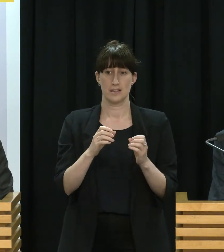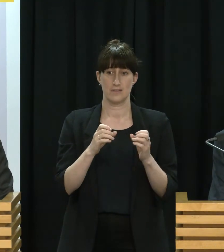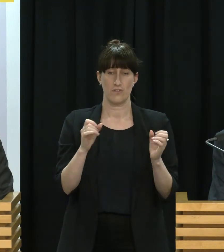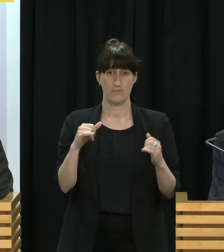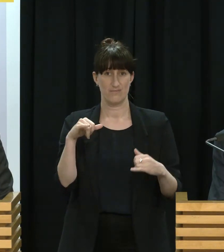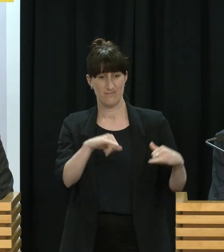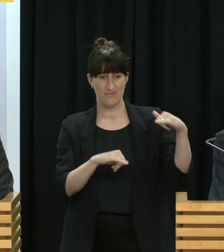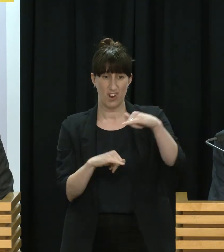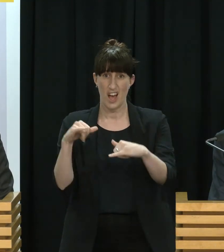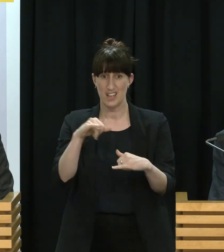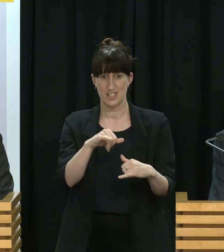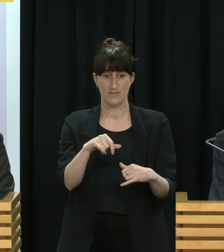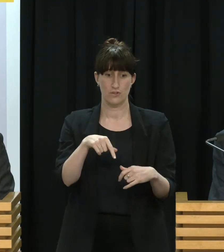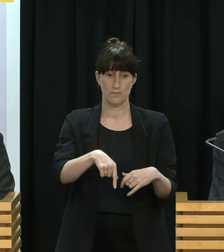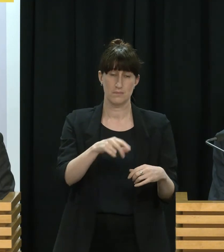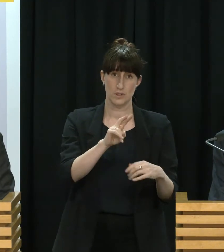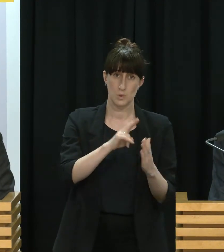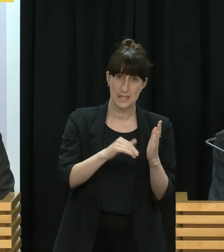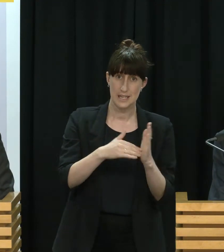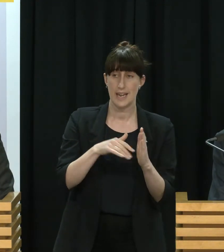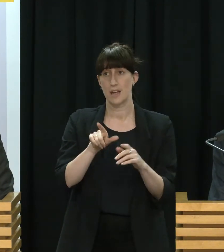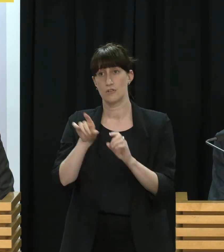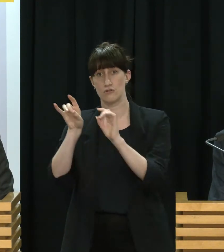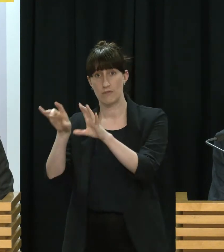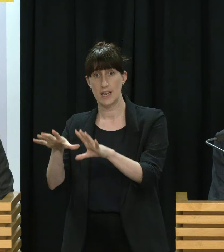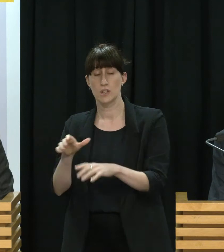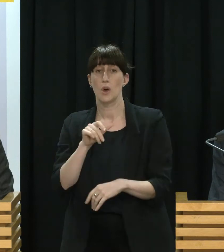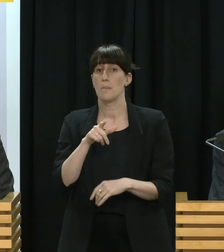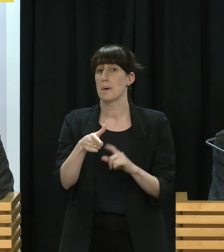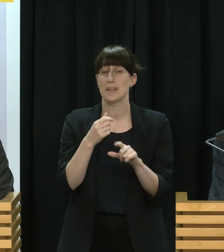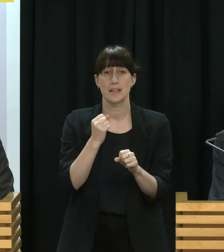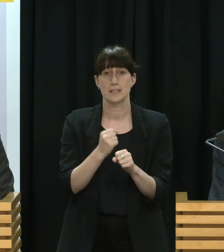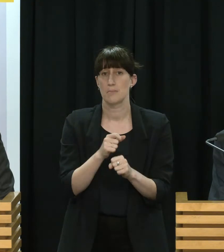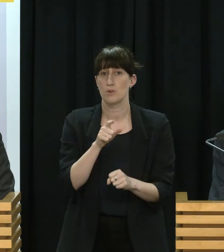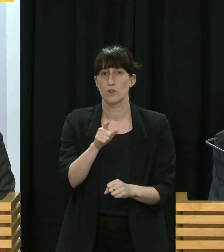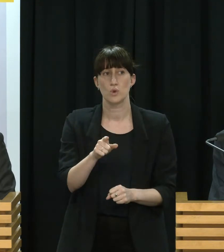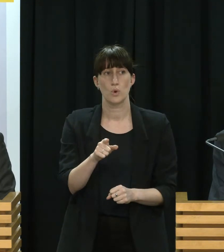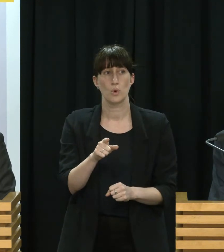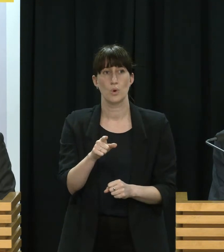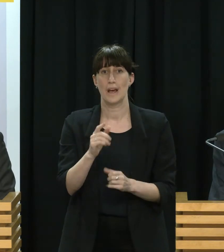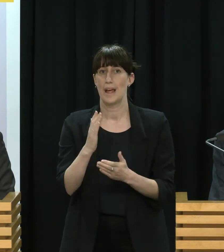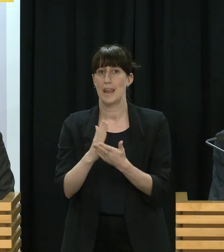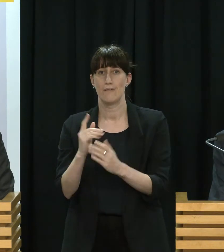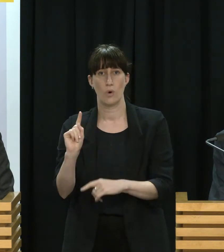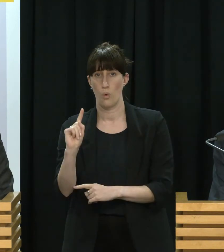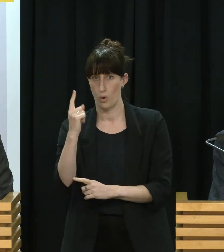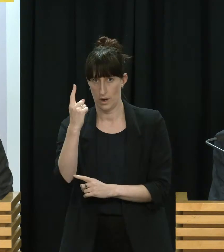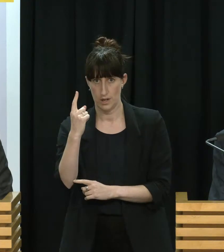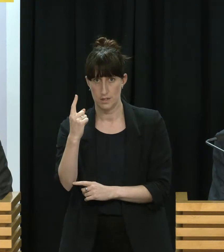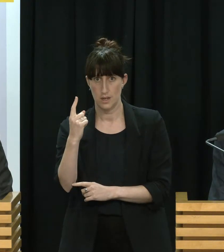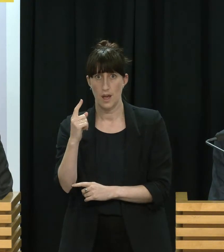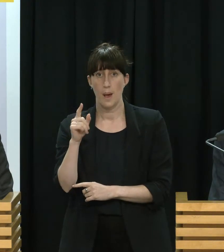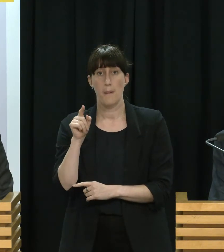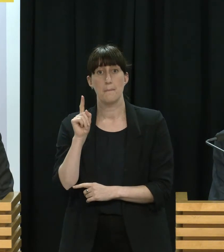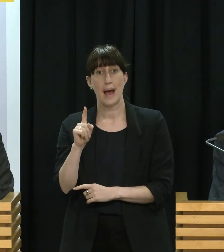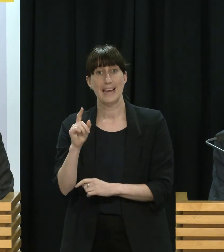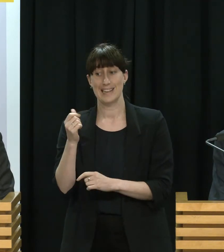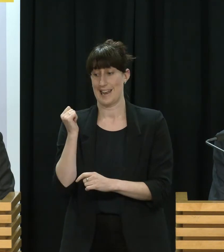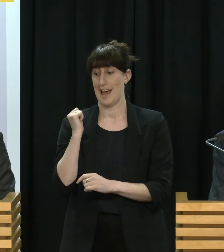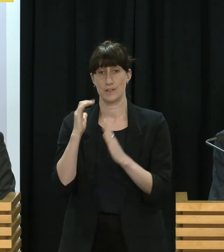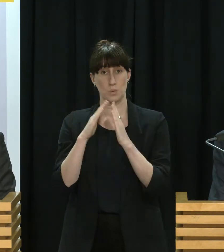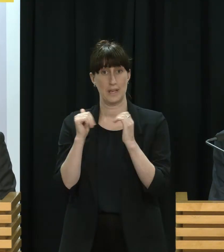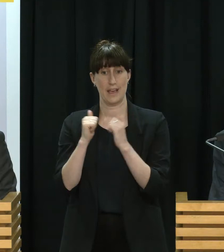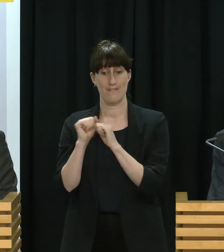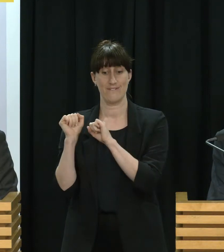Trans-Tasman. So if you are elsewhere in New Zealand, but you were in Wellington over the weekend, you also need to